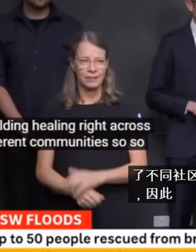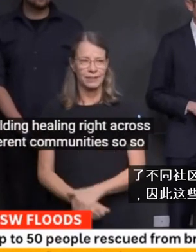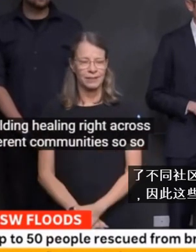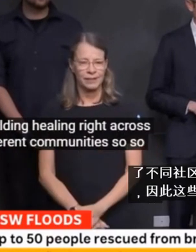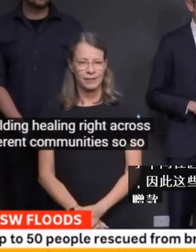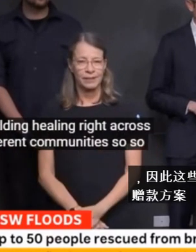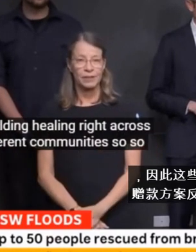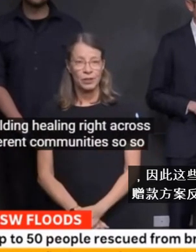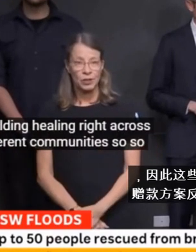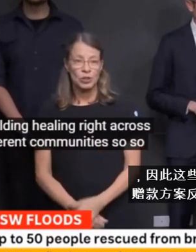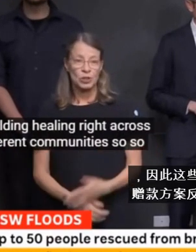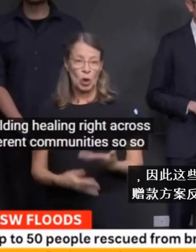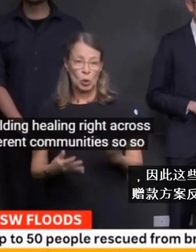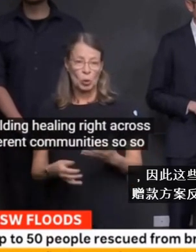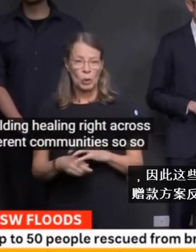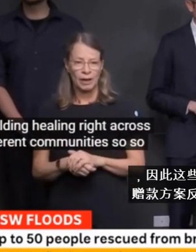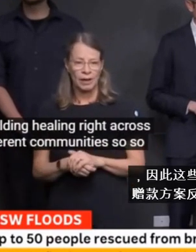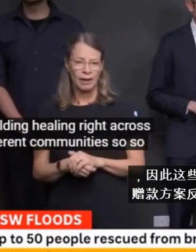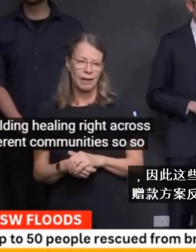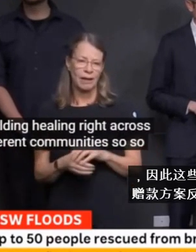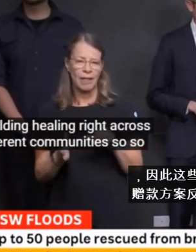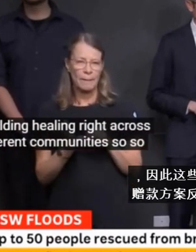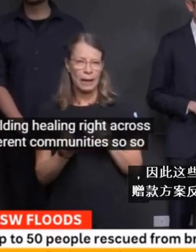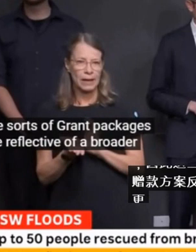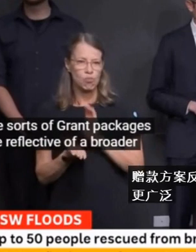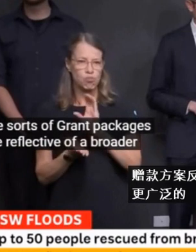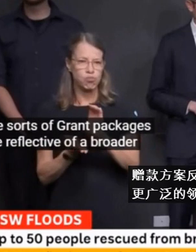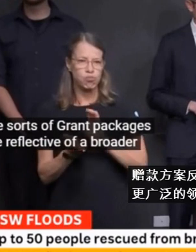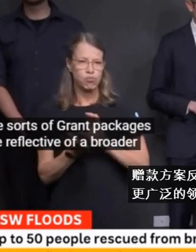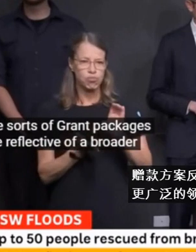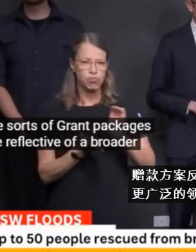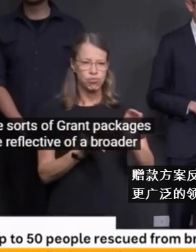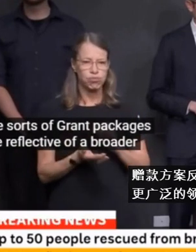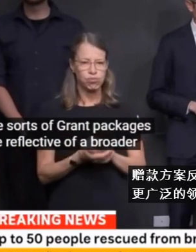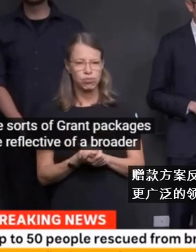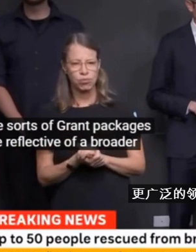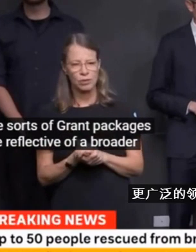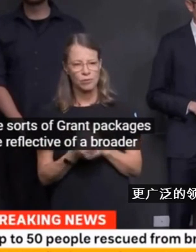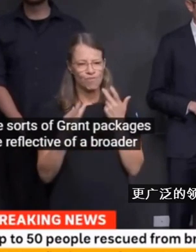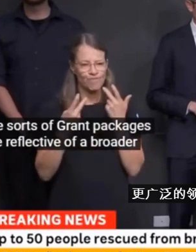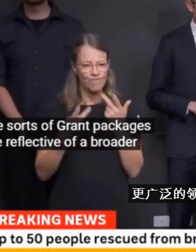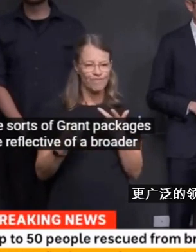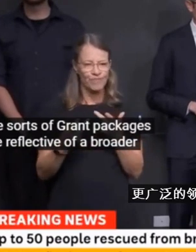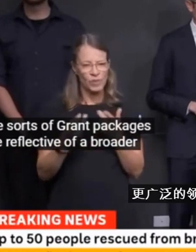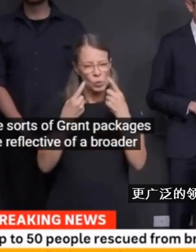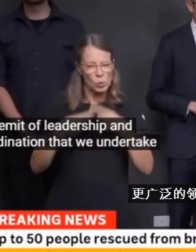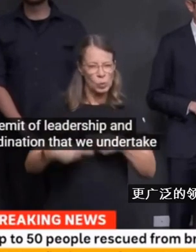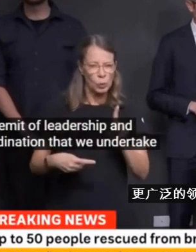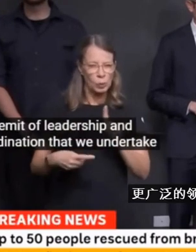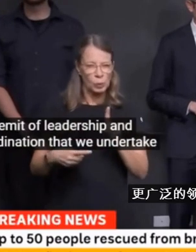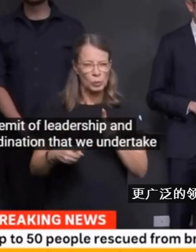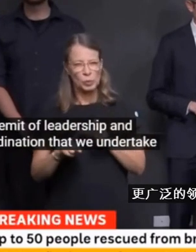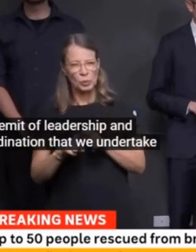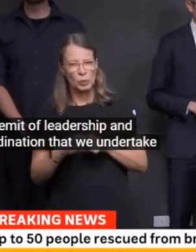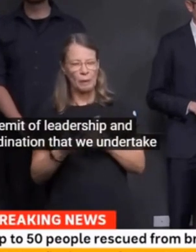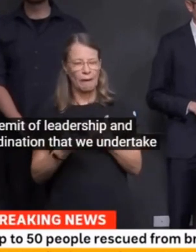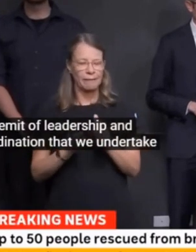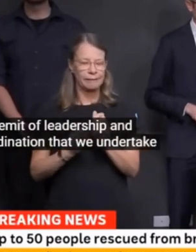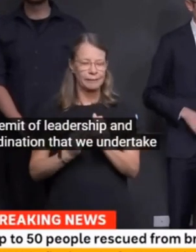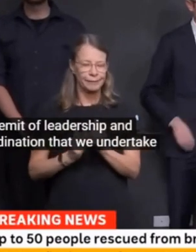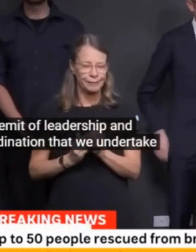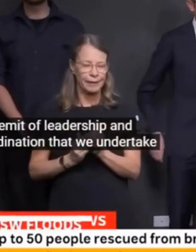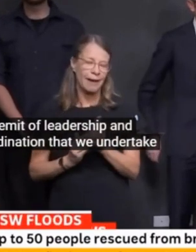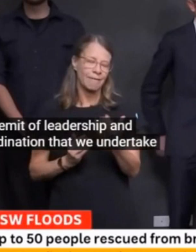So those sorts of grant packages are reflective of a broader remit of leadership and coordination that we undertake with